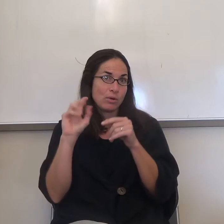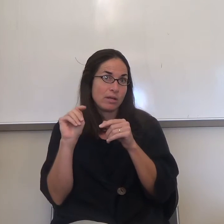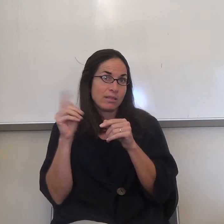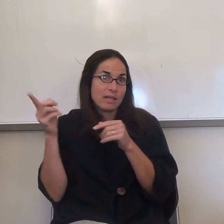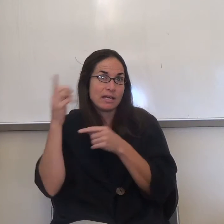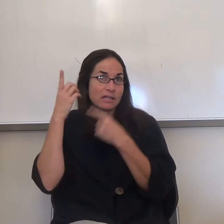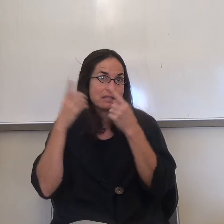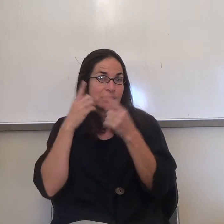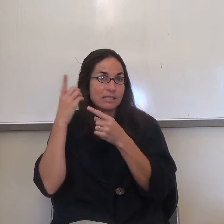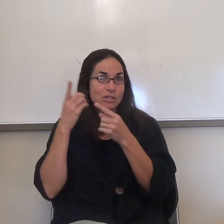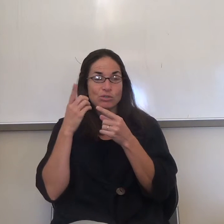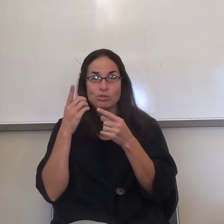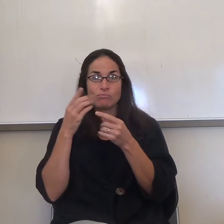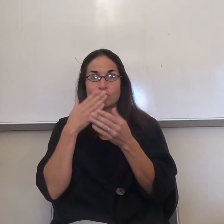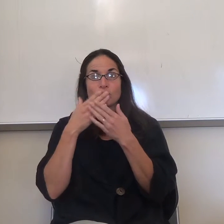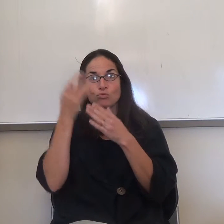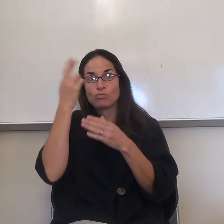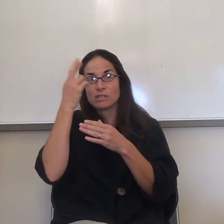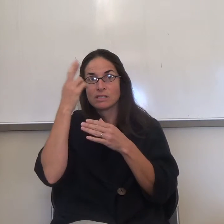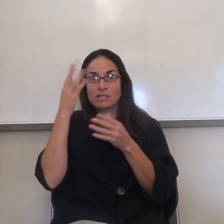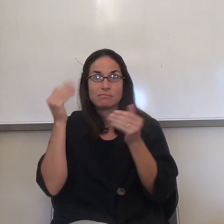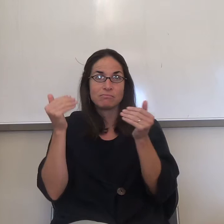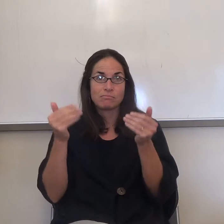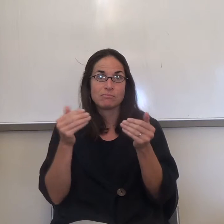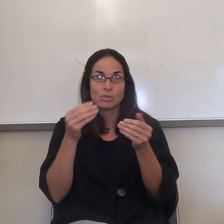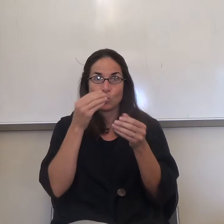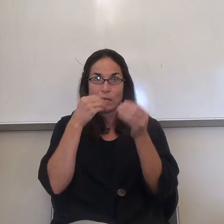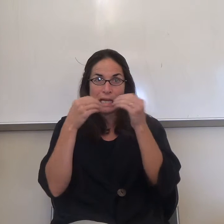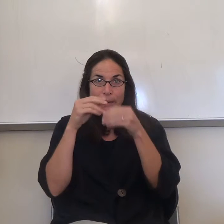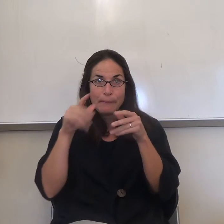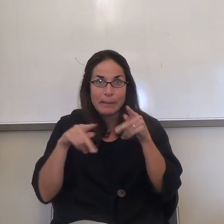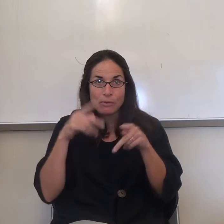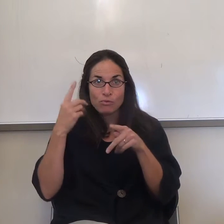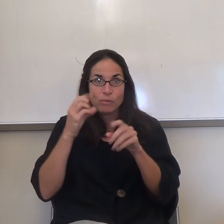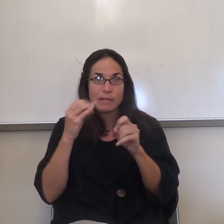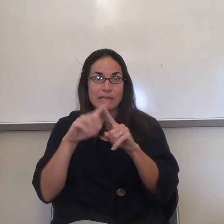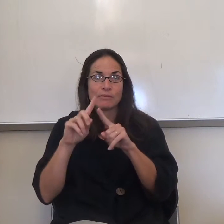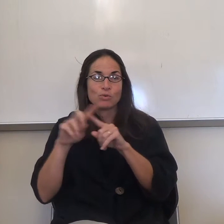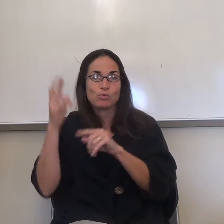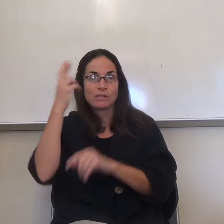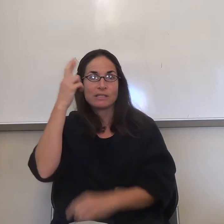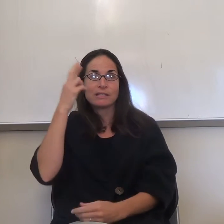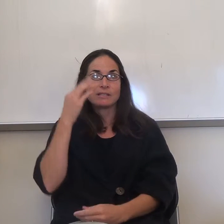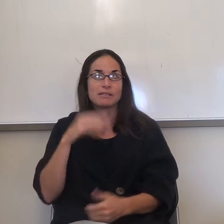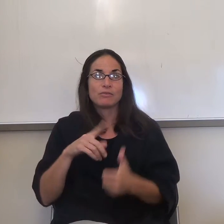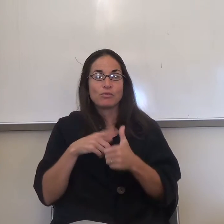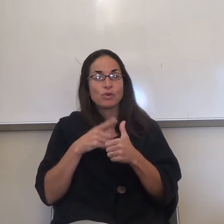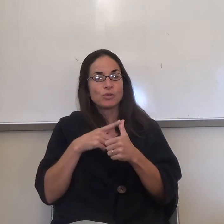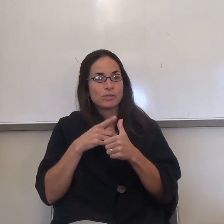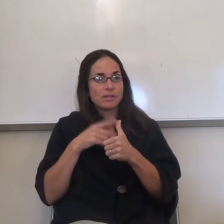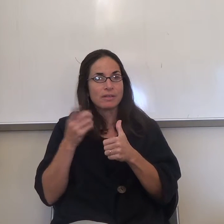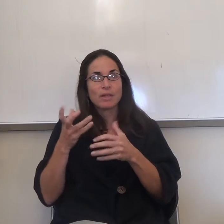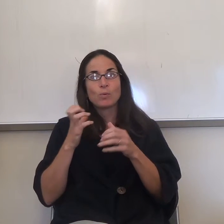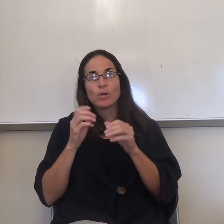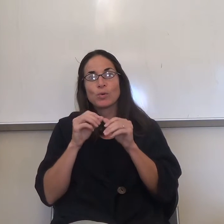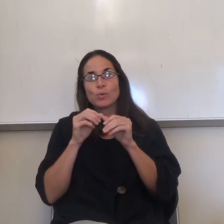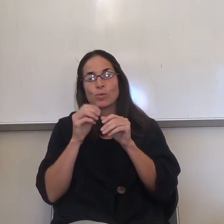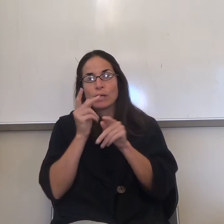to be a sound reason, I guess, to eat people for various reasons. One being that they wanted to keep the wisdom within